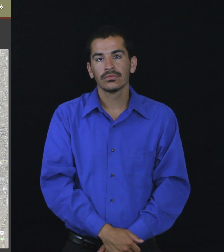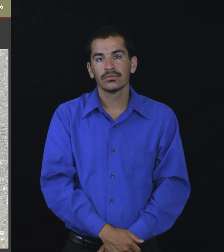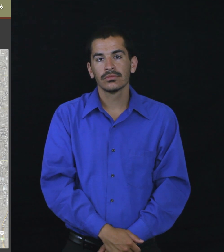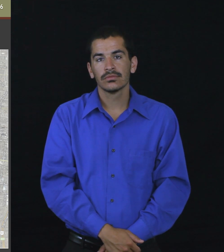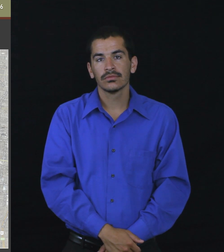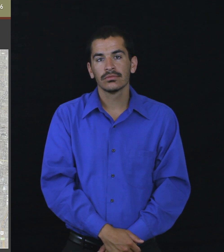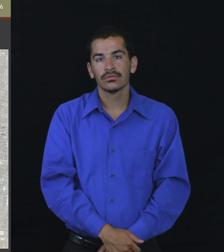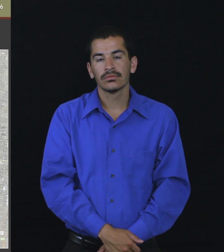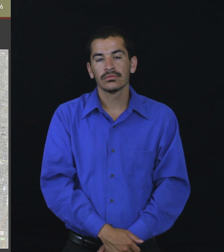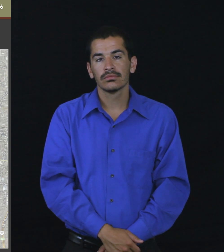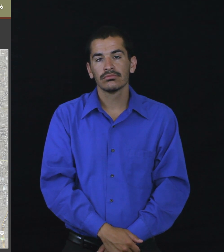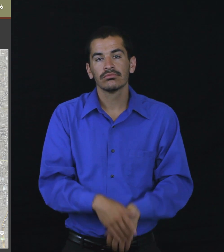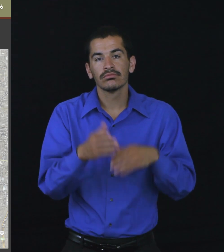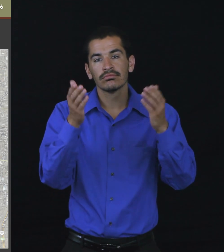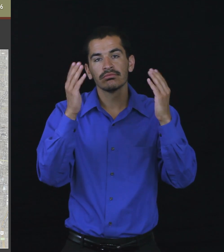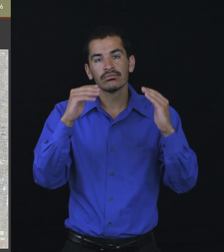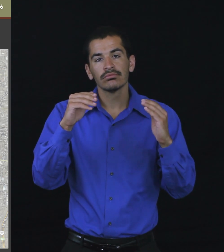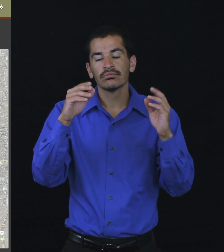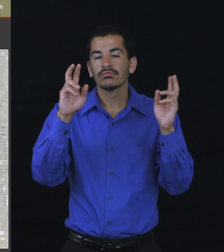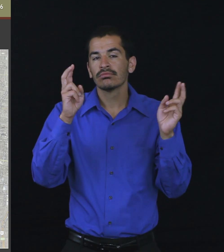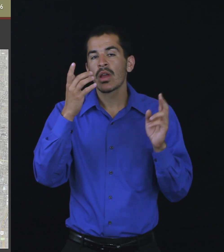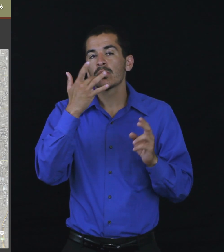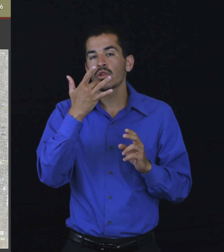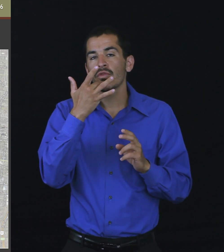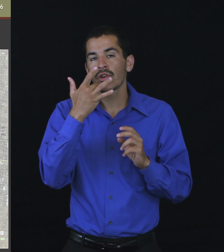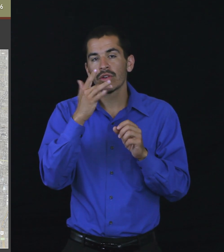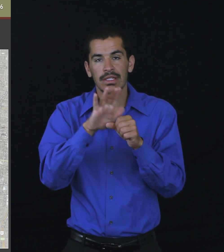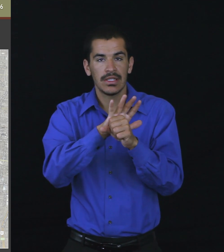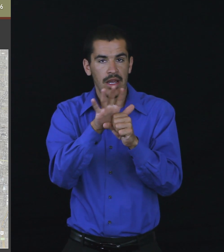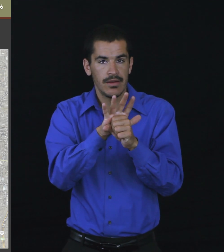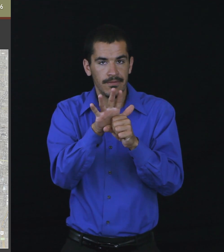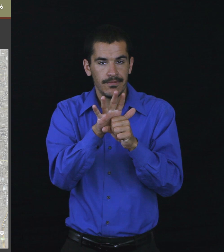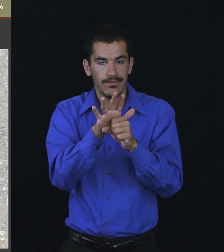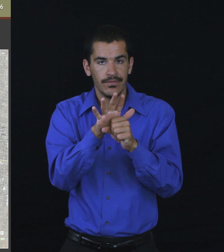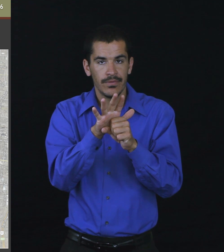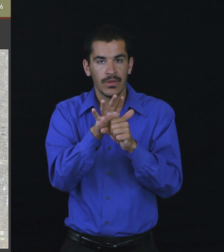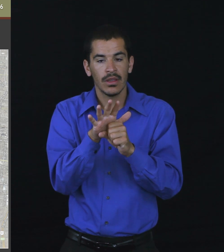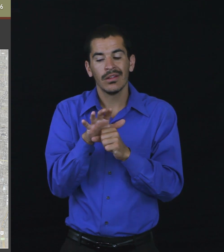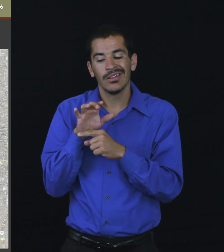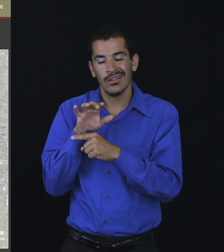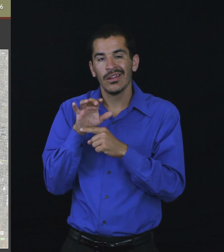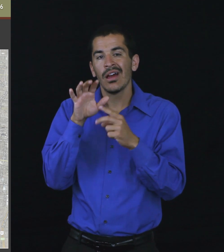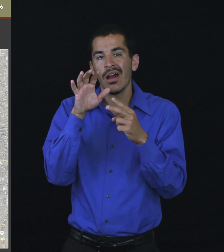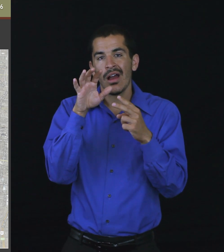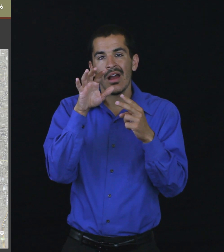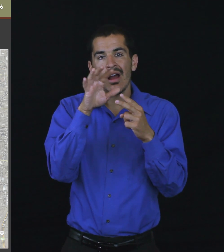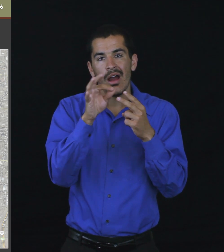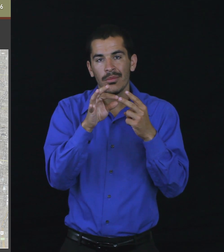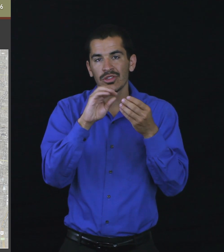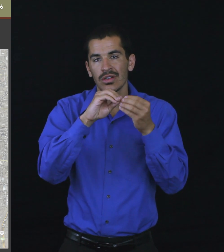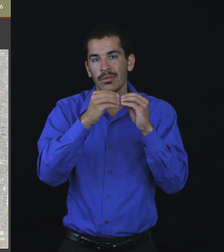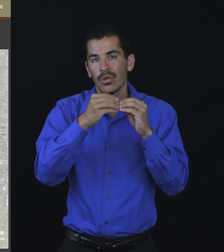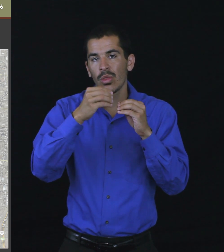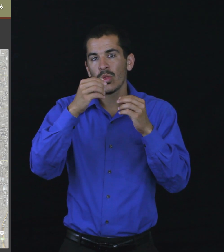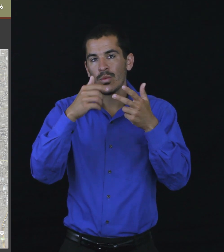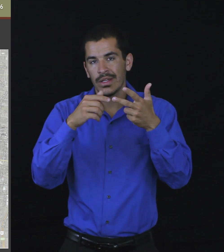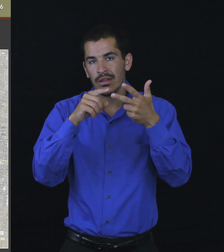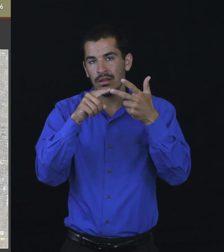Preferred site. Option 3 meets most of DCC's